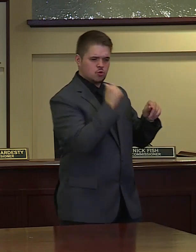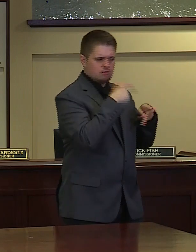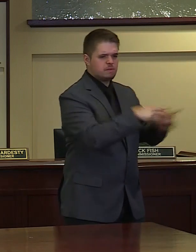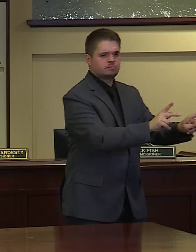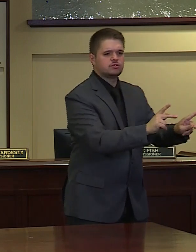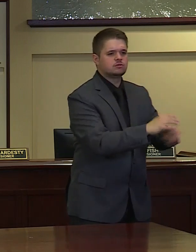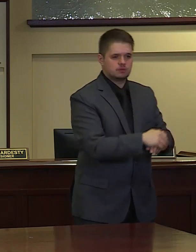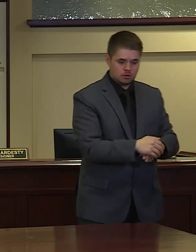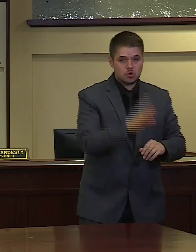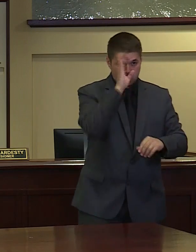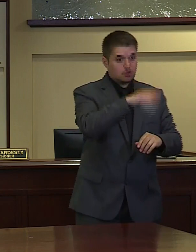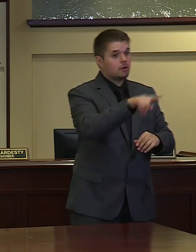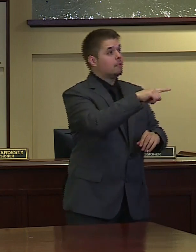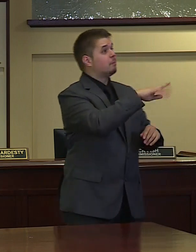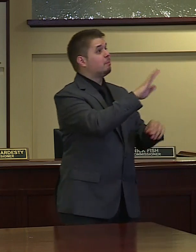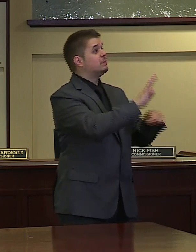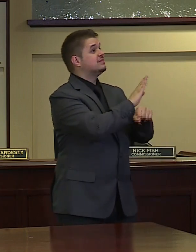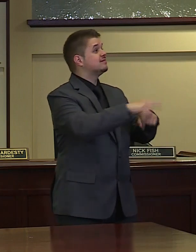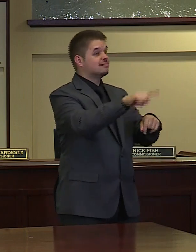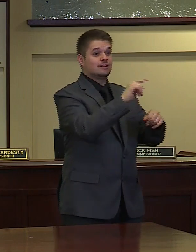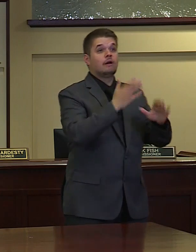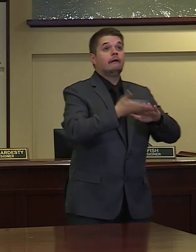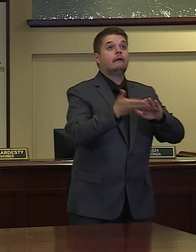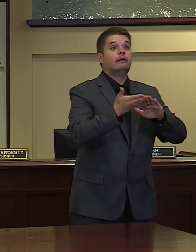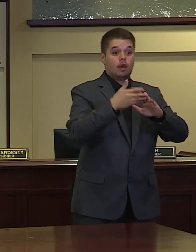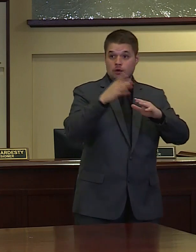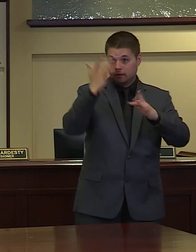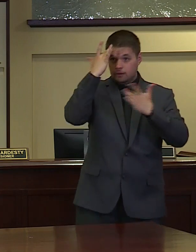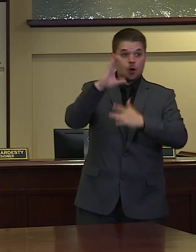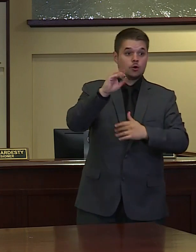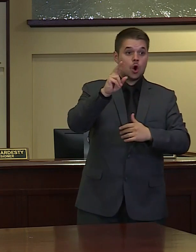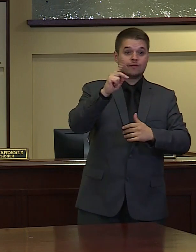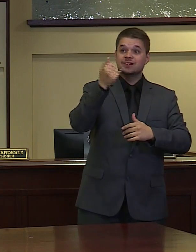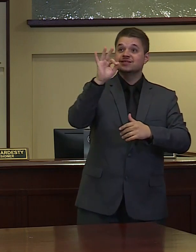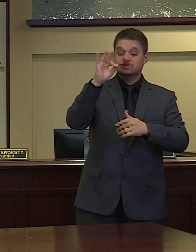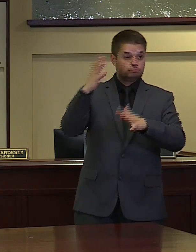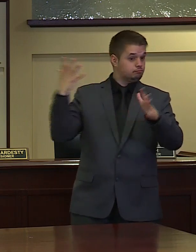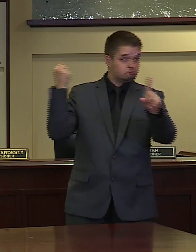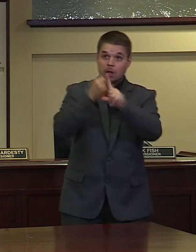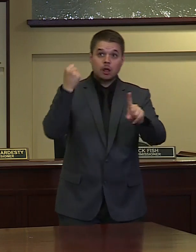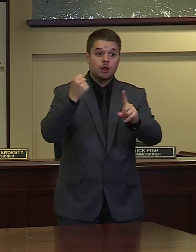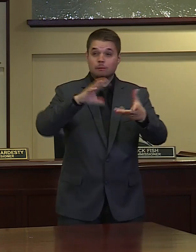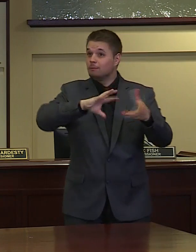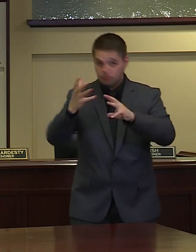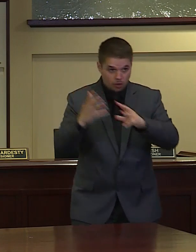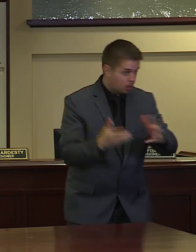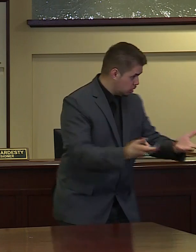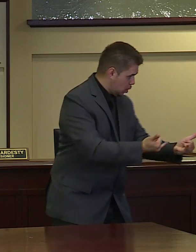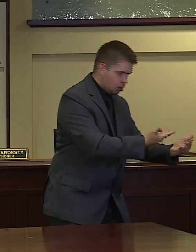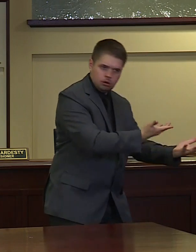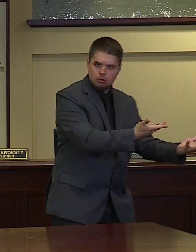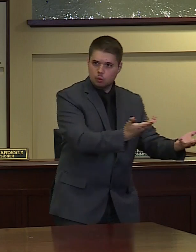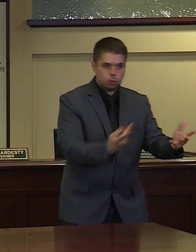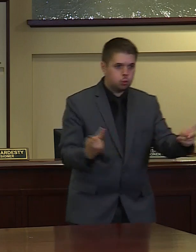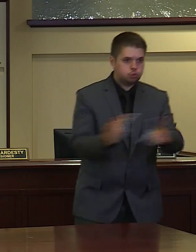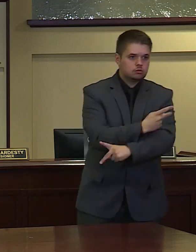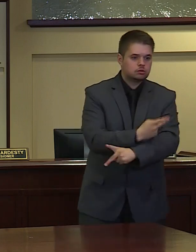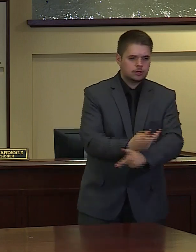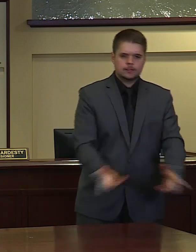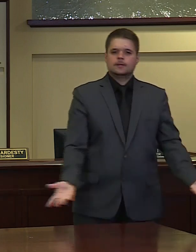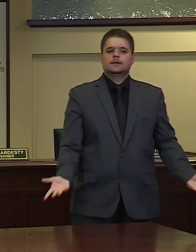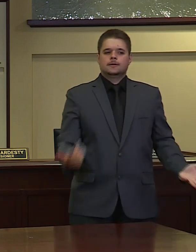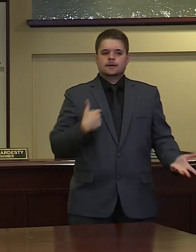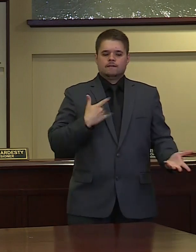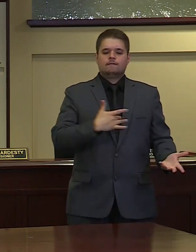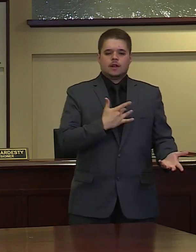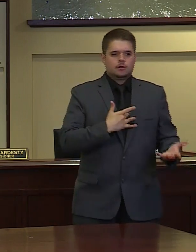global pandemic. We wish we had more resources and the ability to protect your property from arson and destruction. You comprise the heart of our